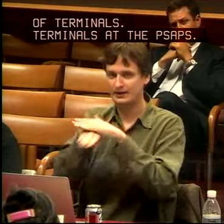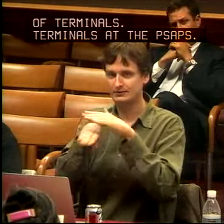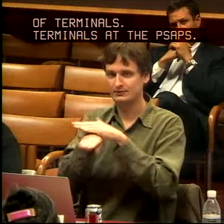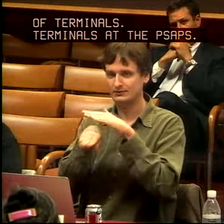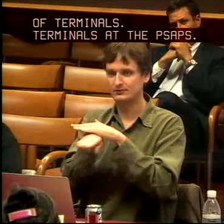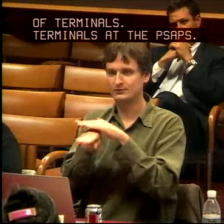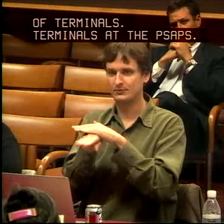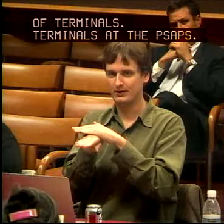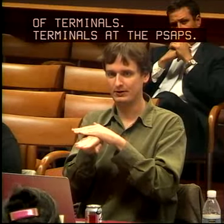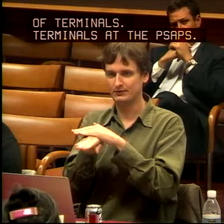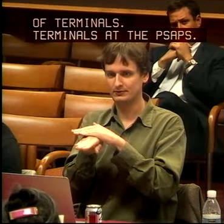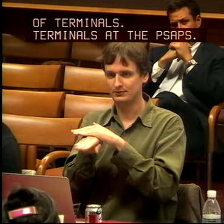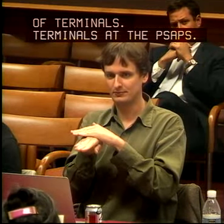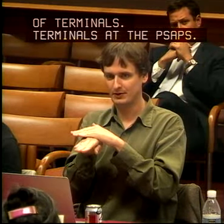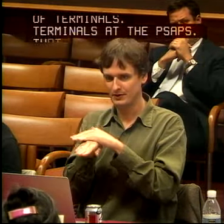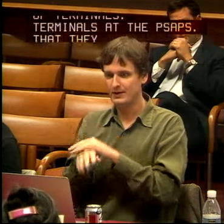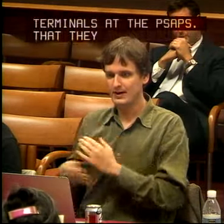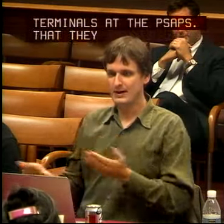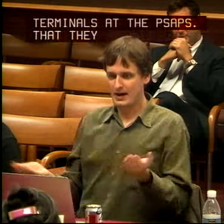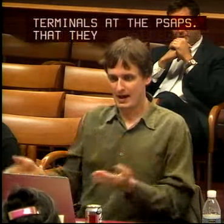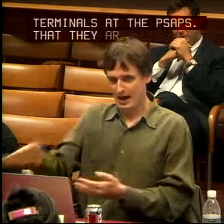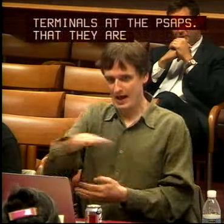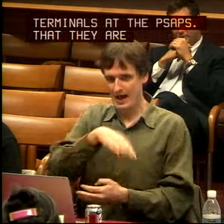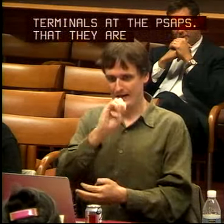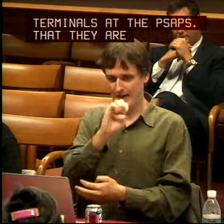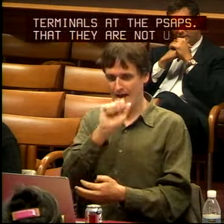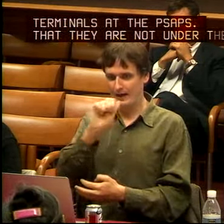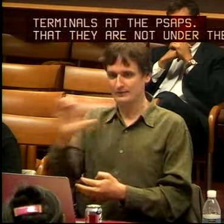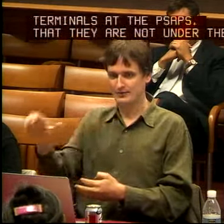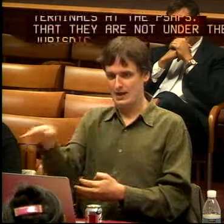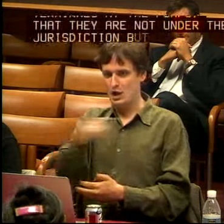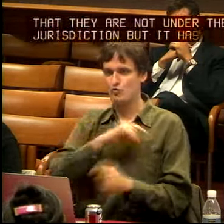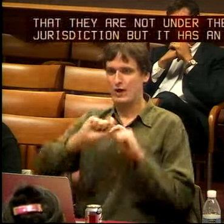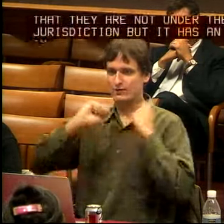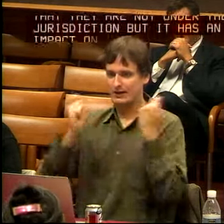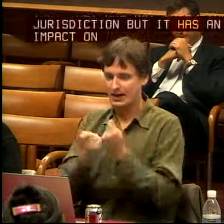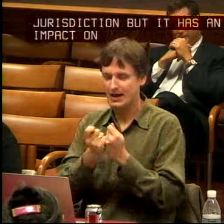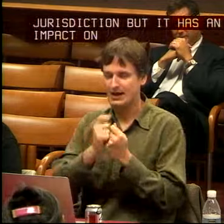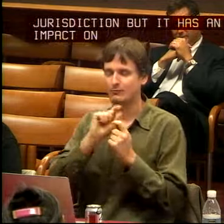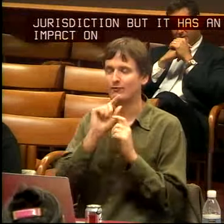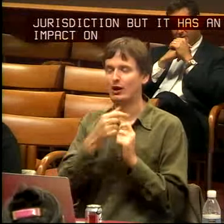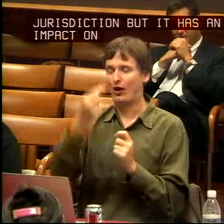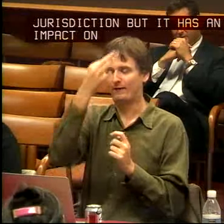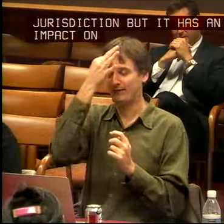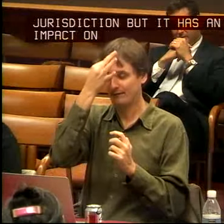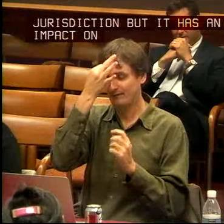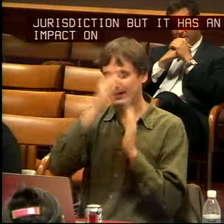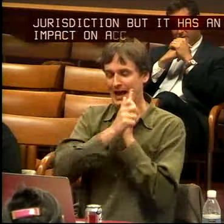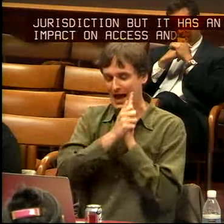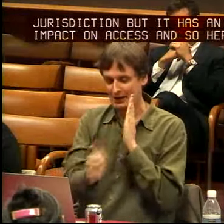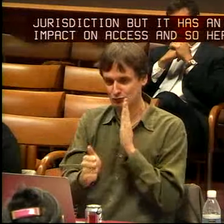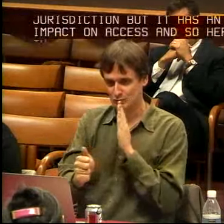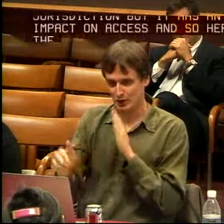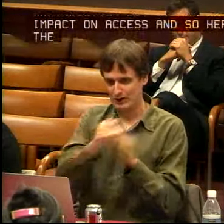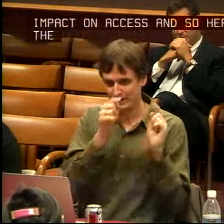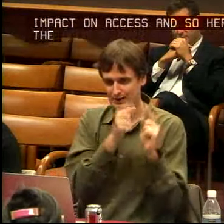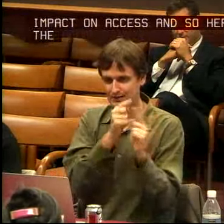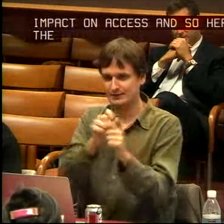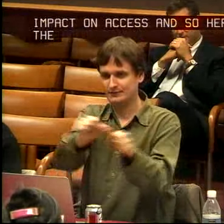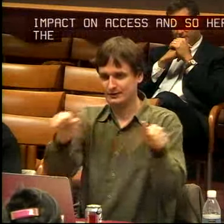has an impact on access. And so here at the EAAC, as a committee, we're trying to figure out